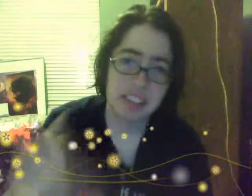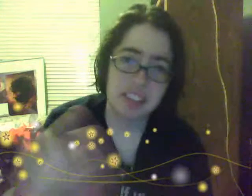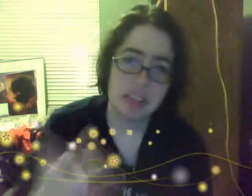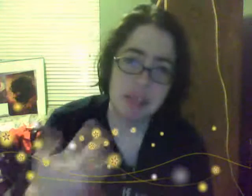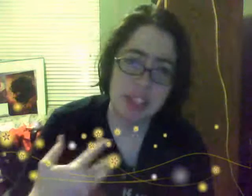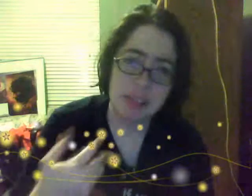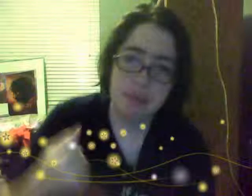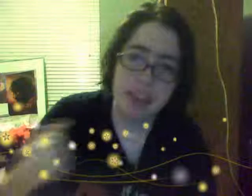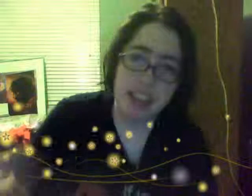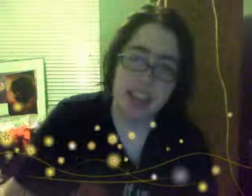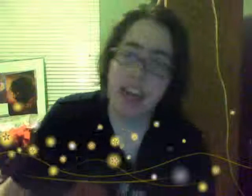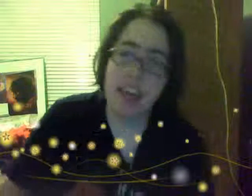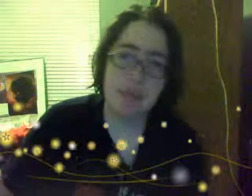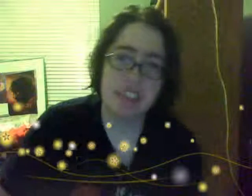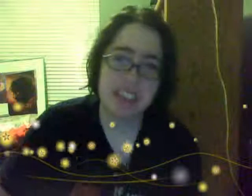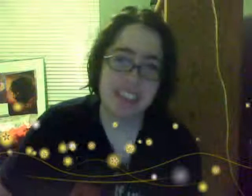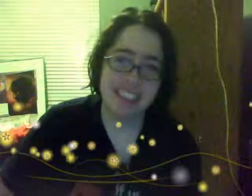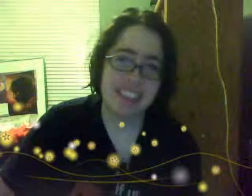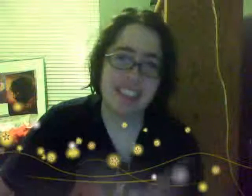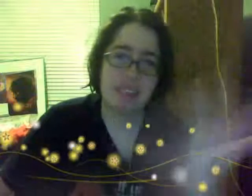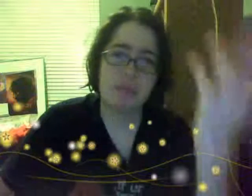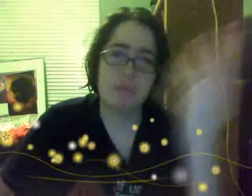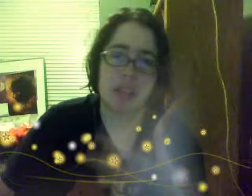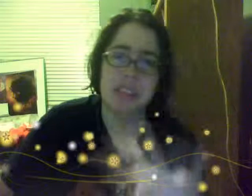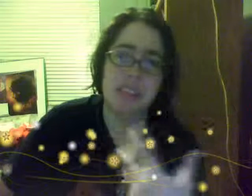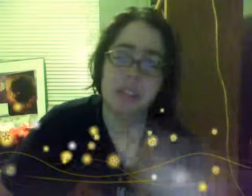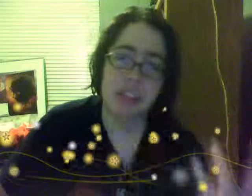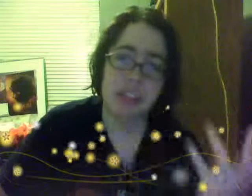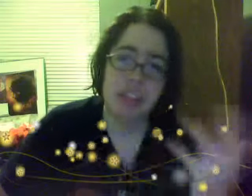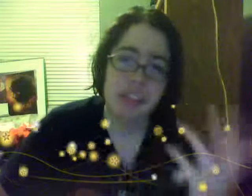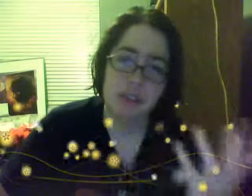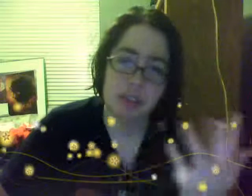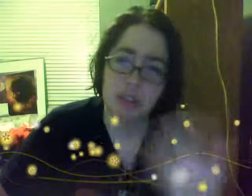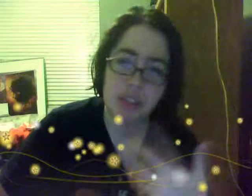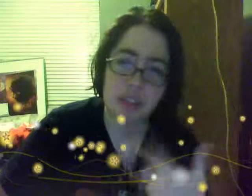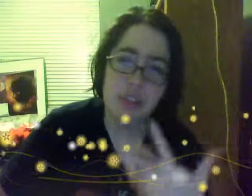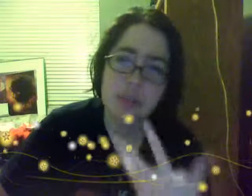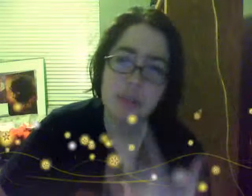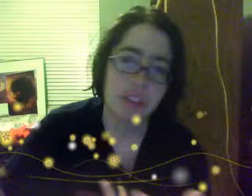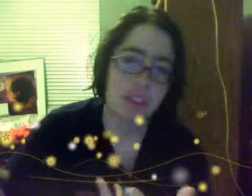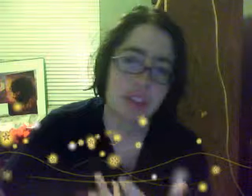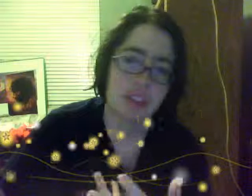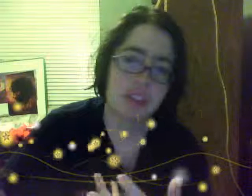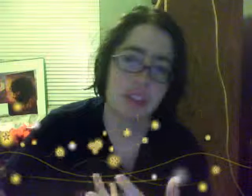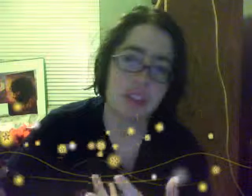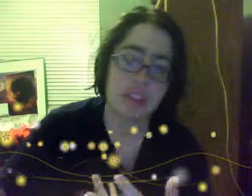least to me, it was like, just replace it with another similar one. No one will know the difference.